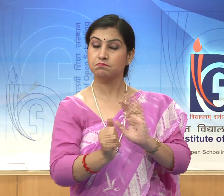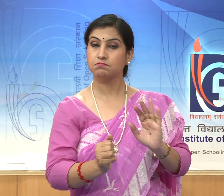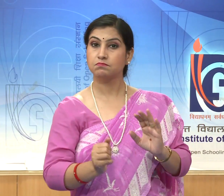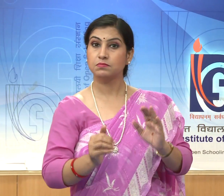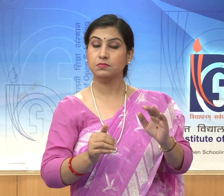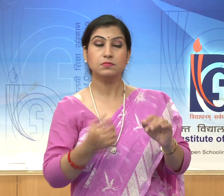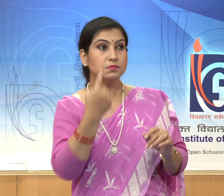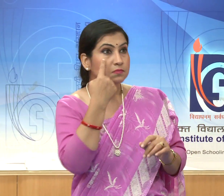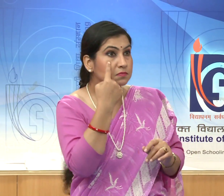in infusing